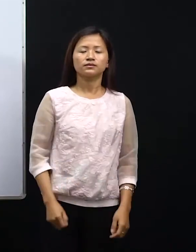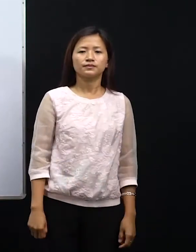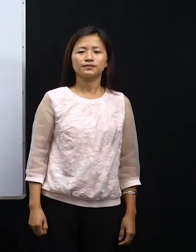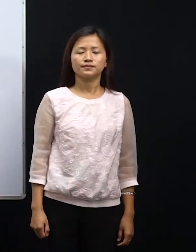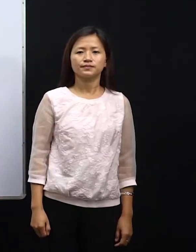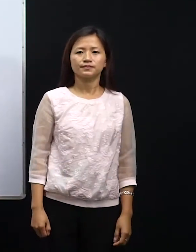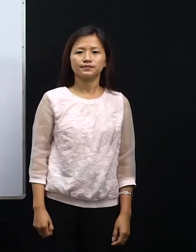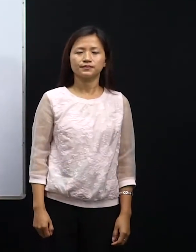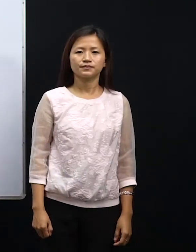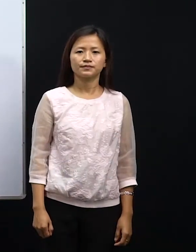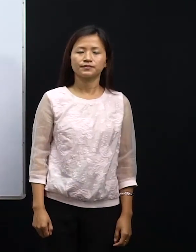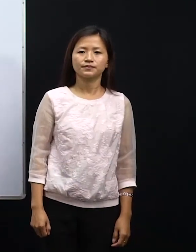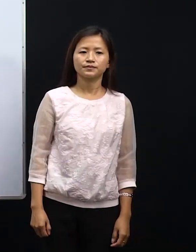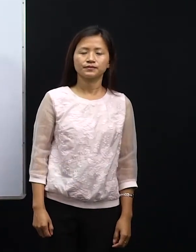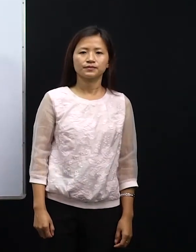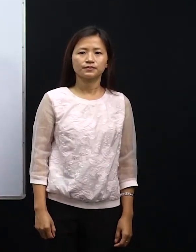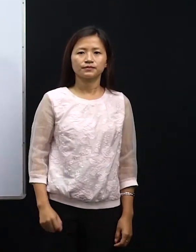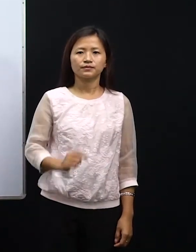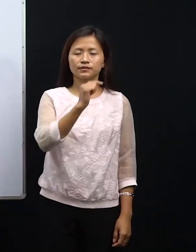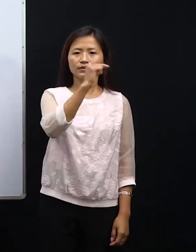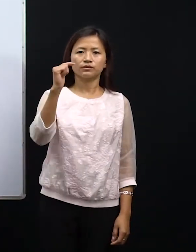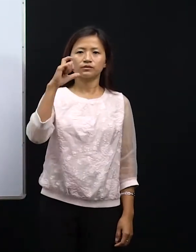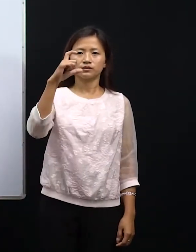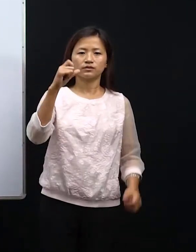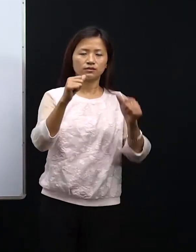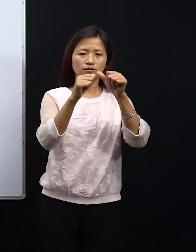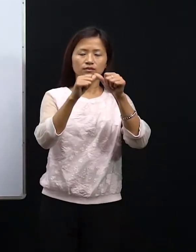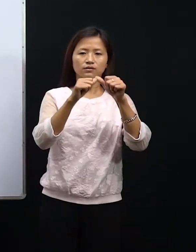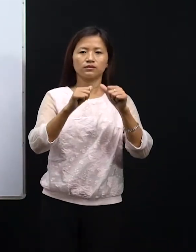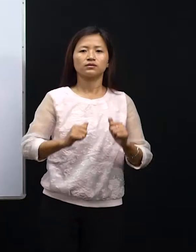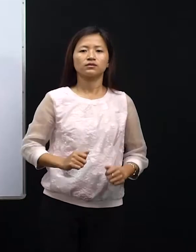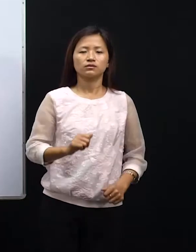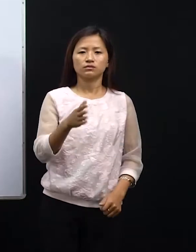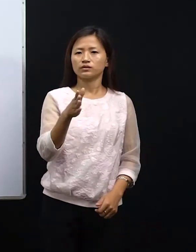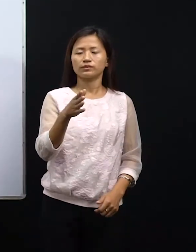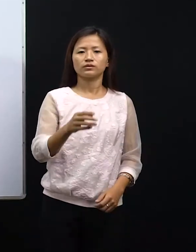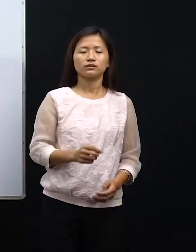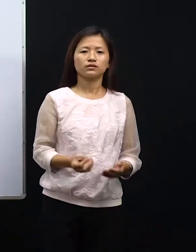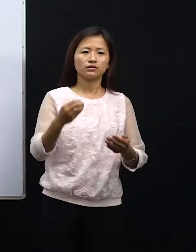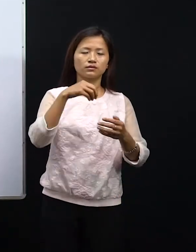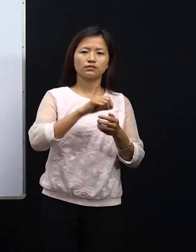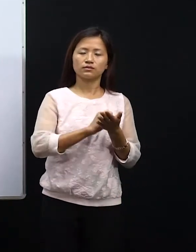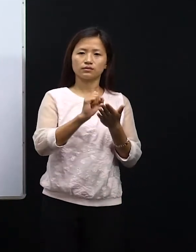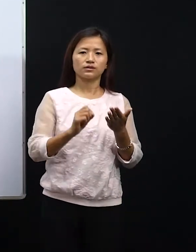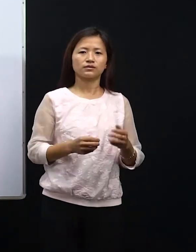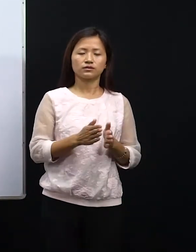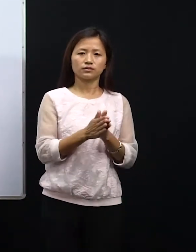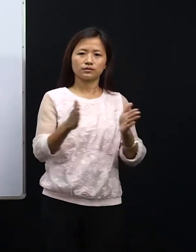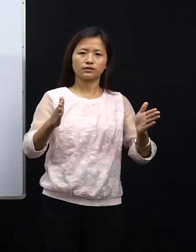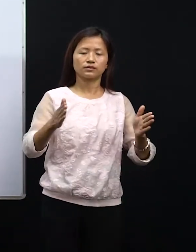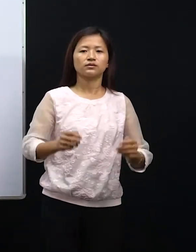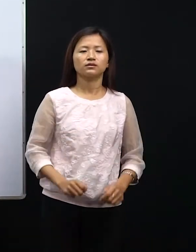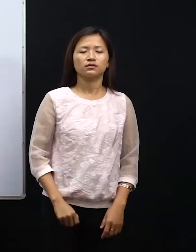BC of the first expression. And minus CA. CA is nowhere here, so I will write it